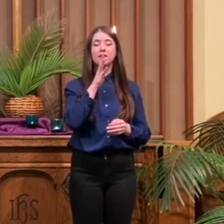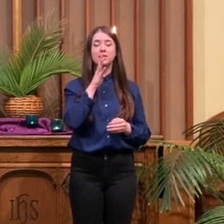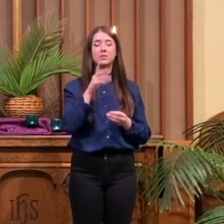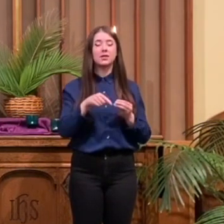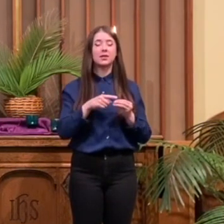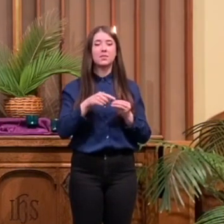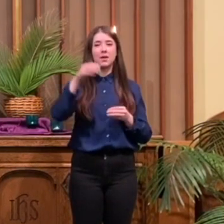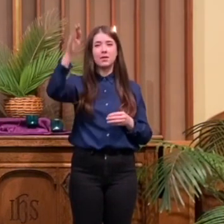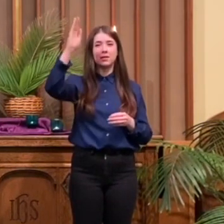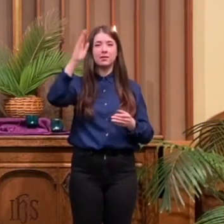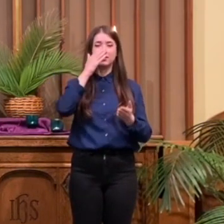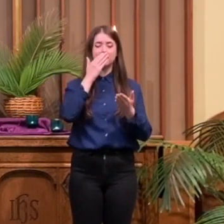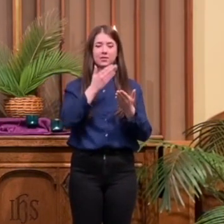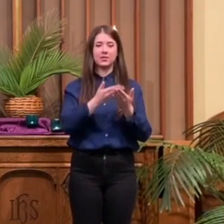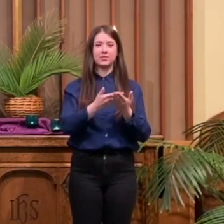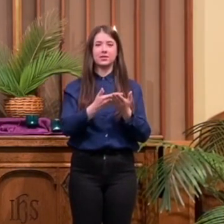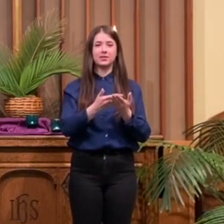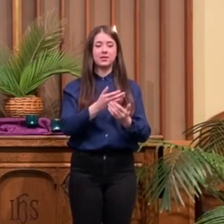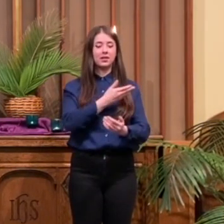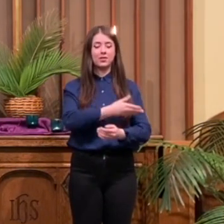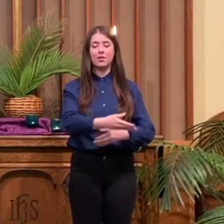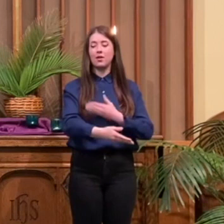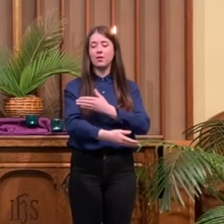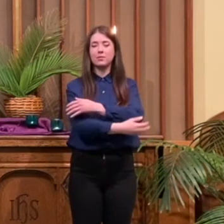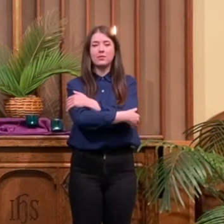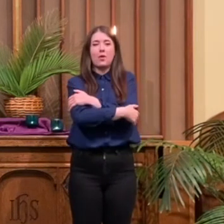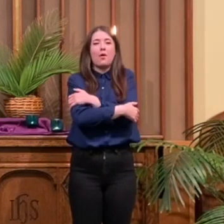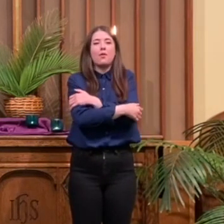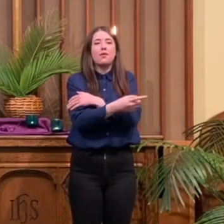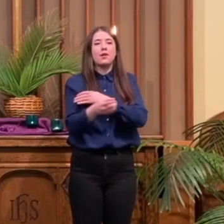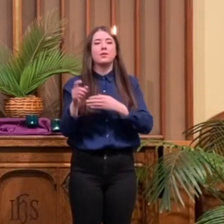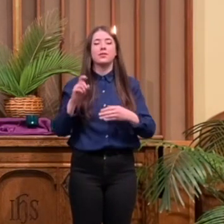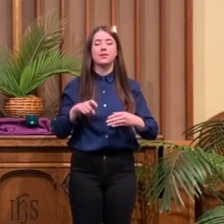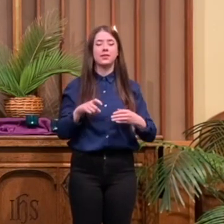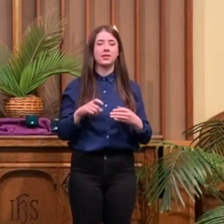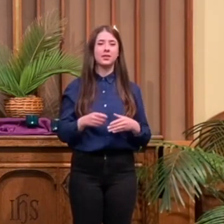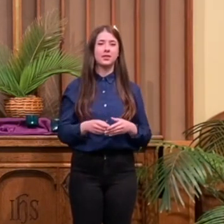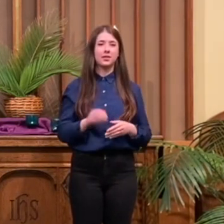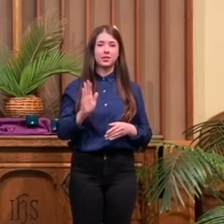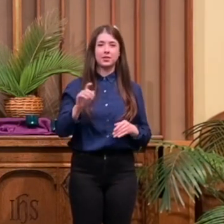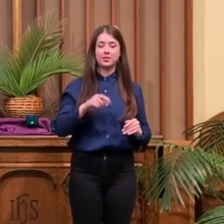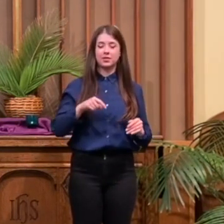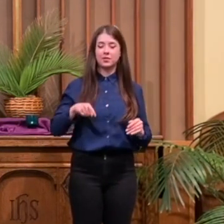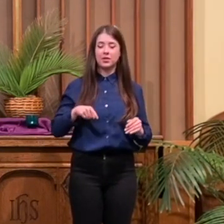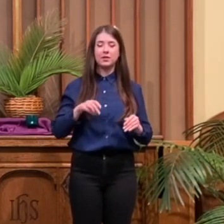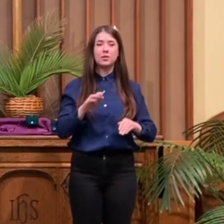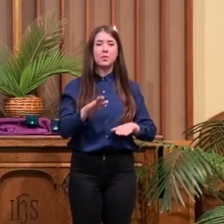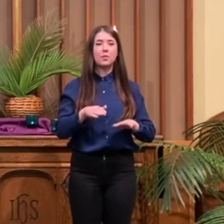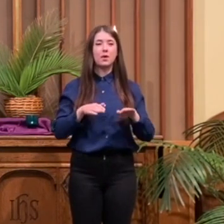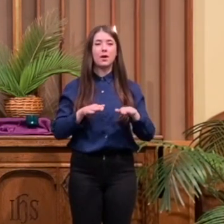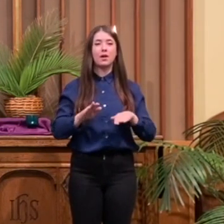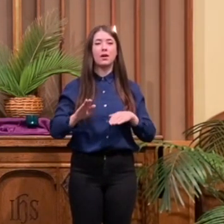goodness, and may your arms hold those in need. May your feet walk